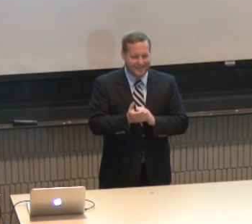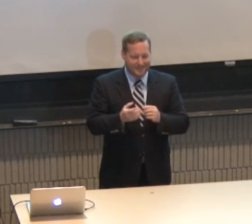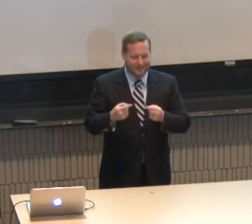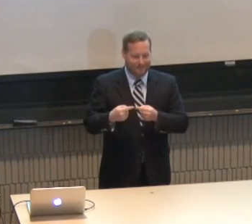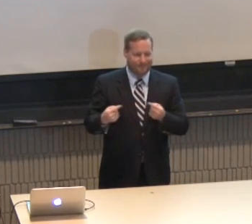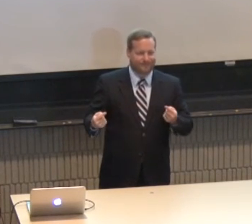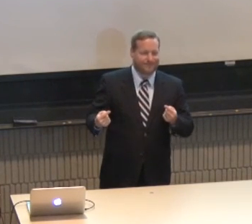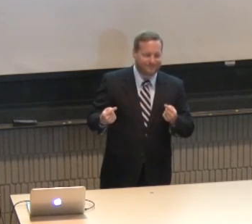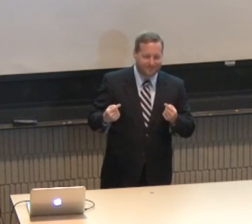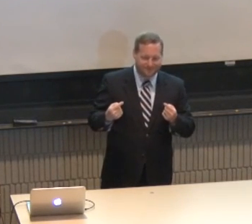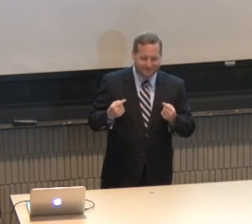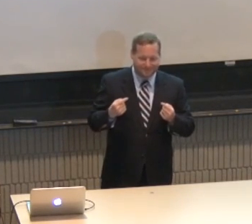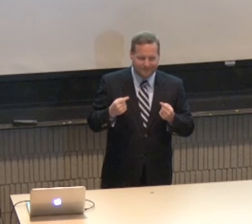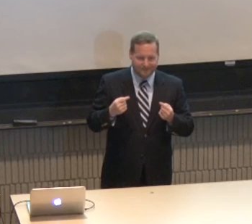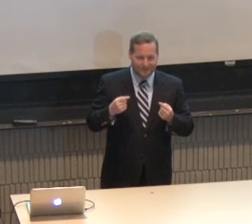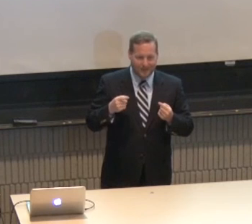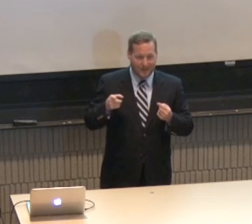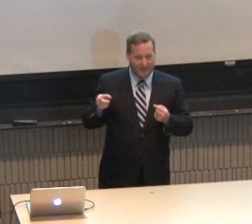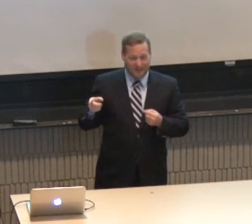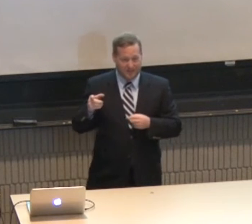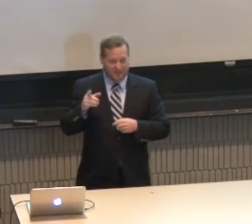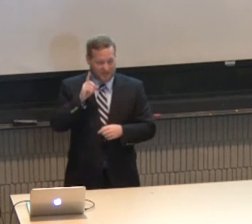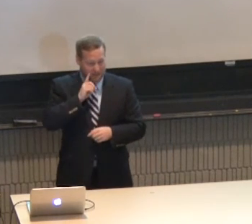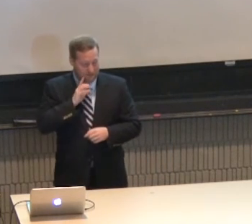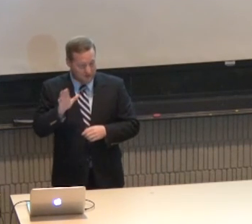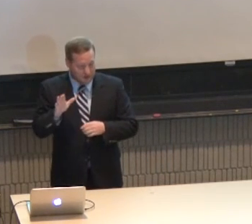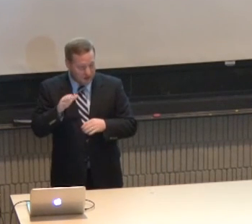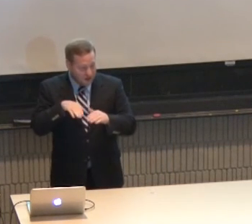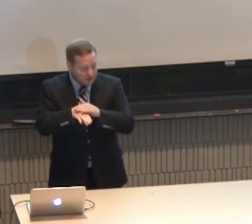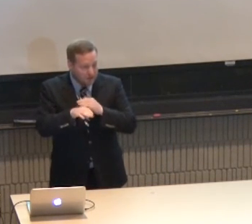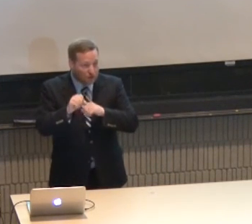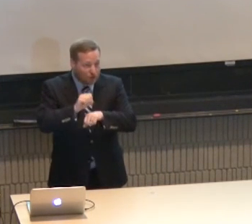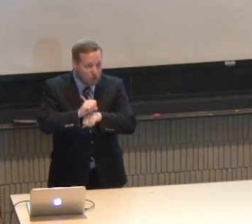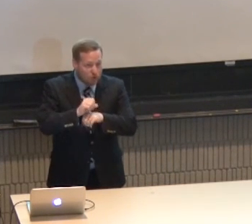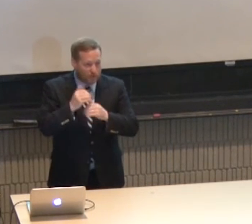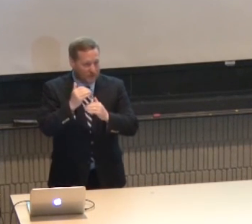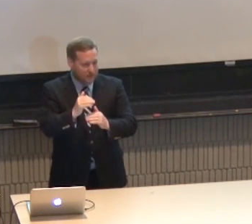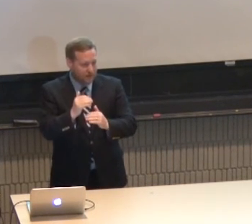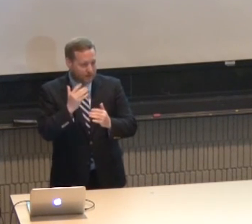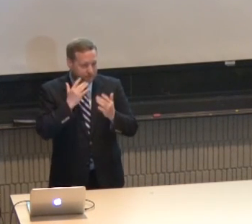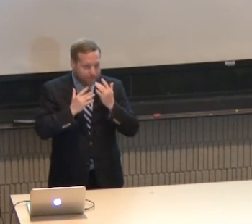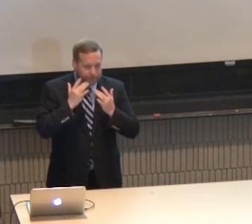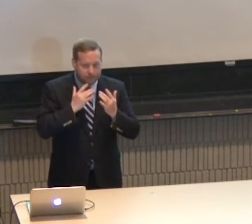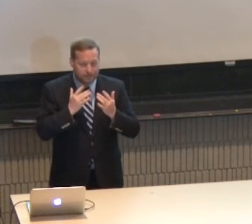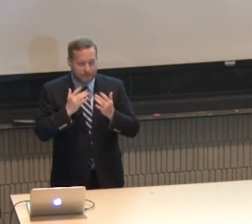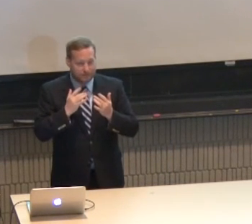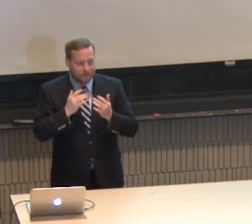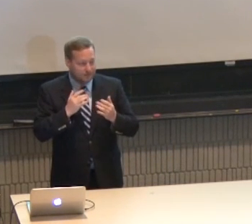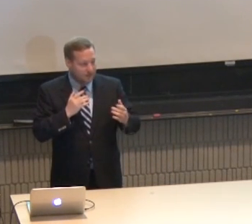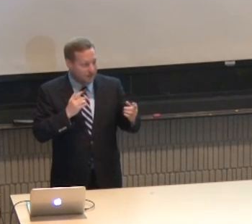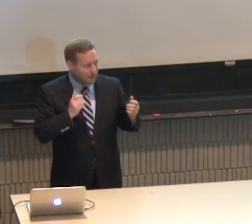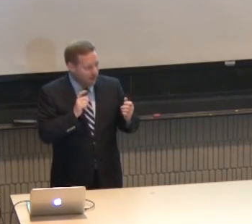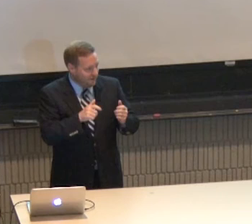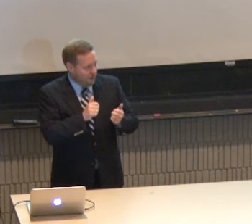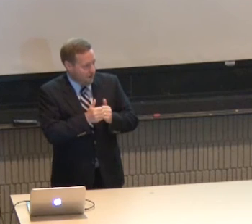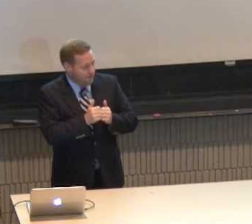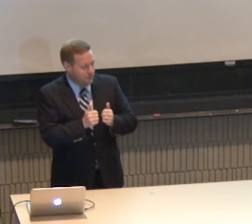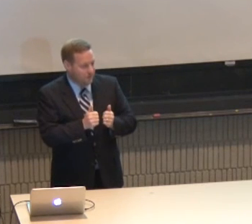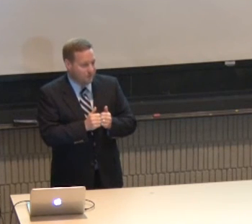may create unfair competition in a way. In a sense, the deaf person may not have been